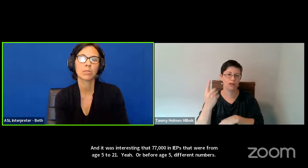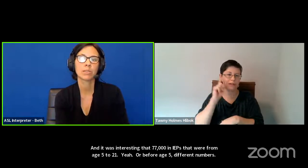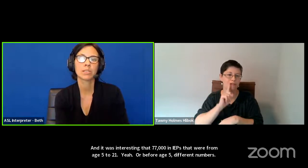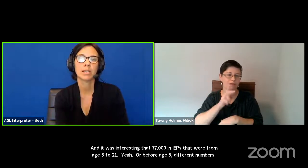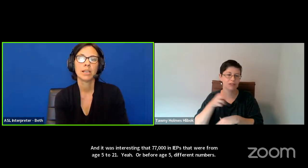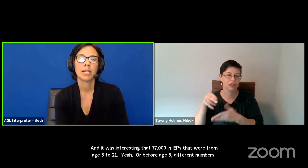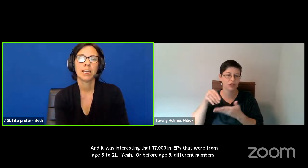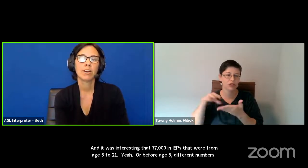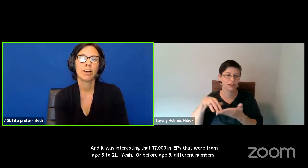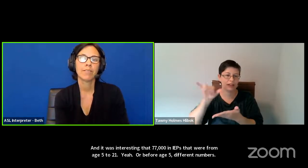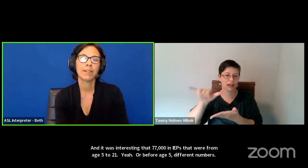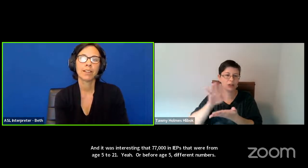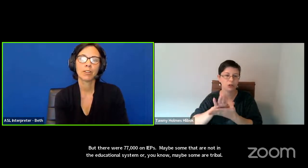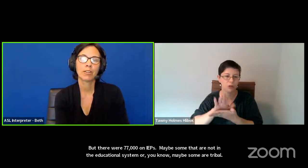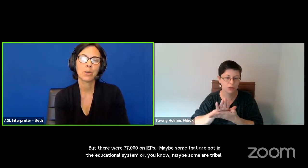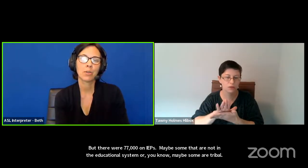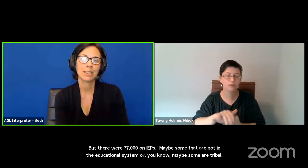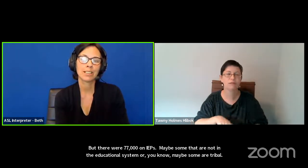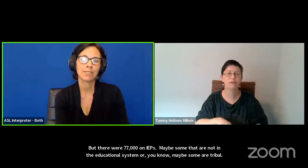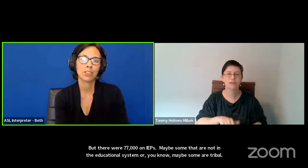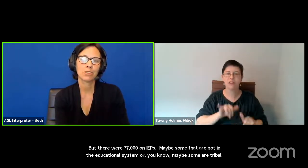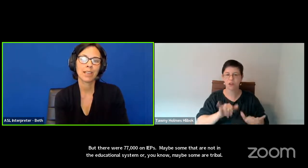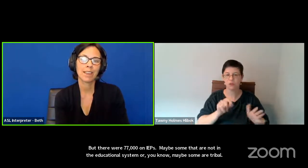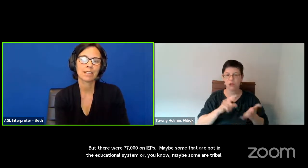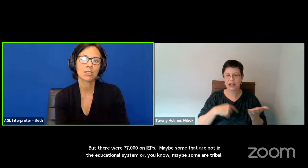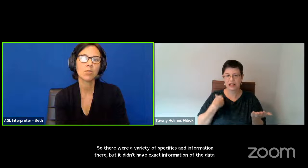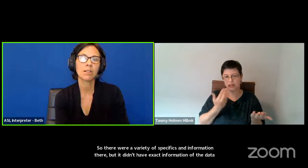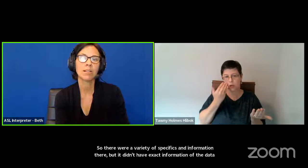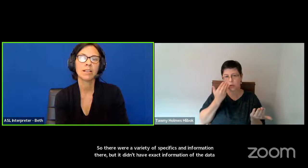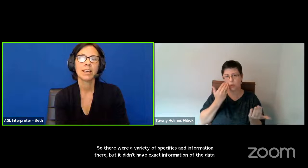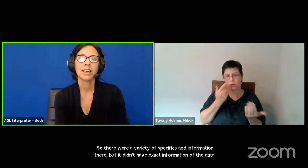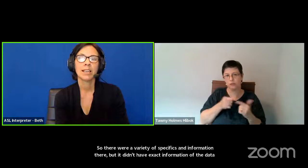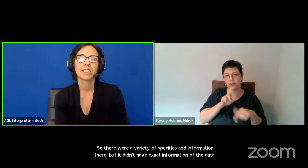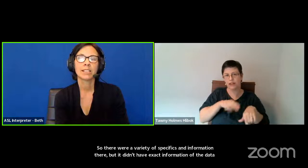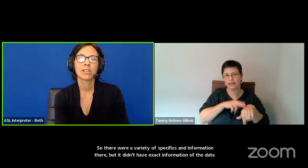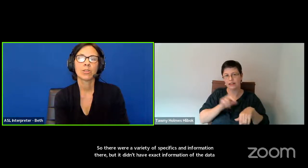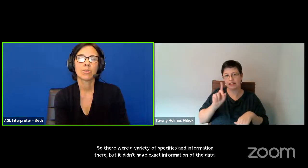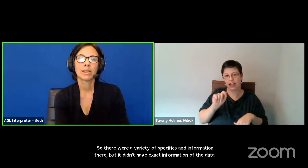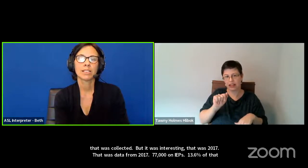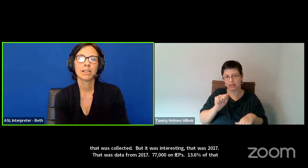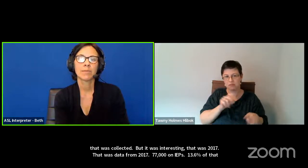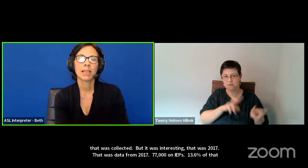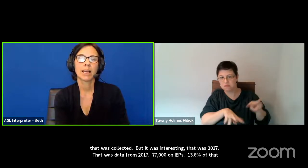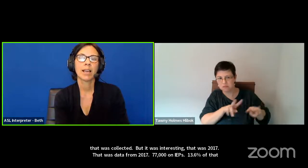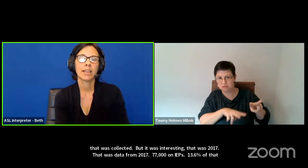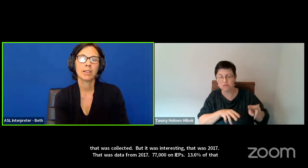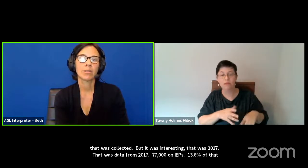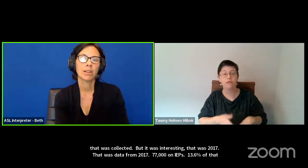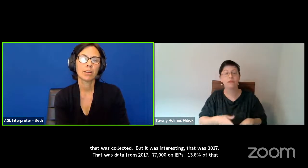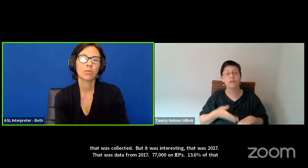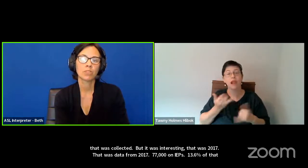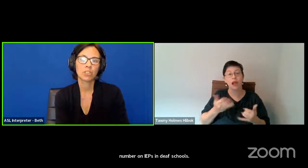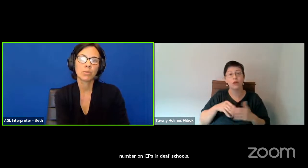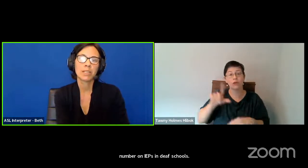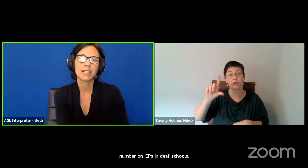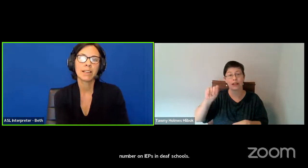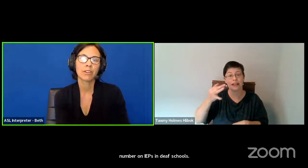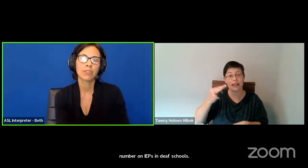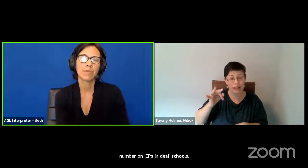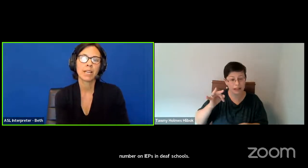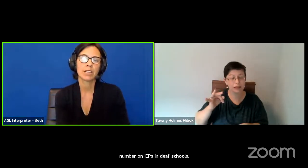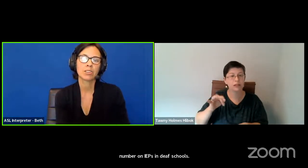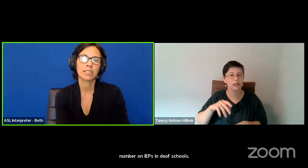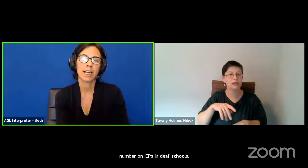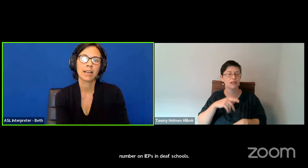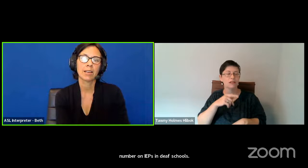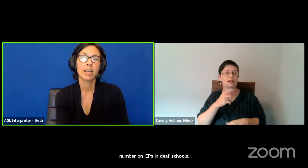public schools, and often they're the only deaf children in that school. And so that's something I just recently learned